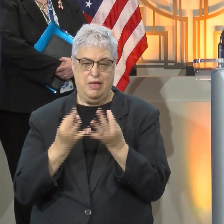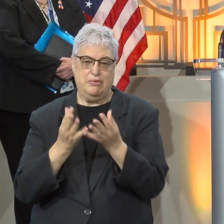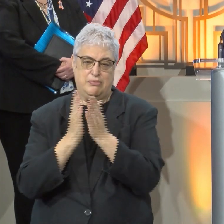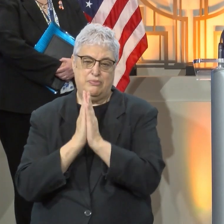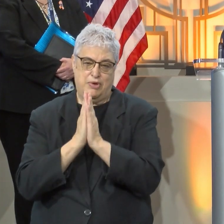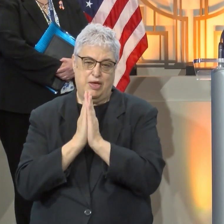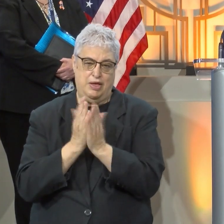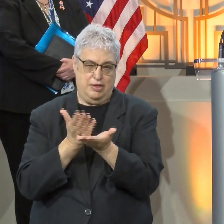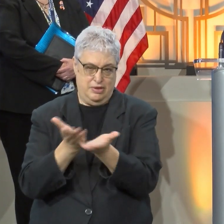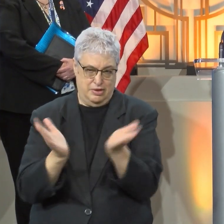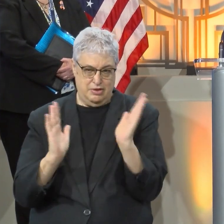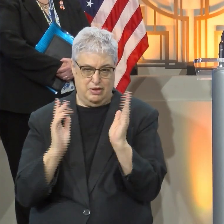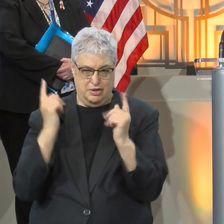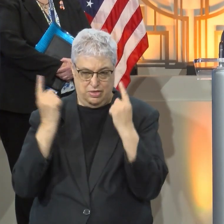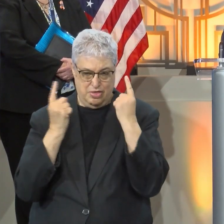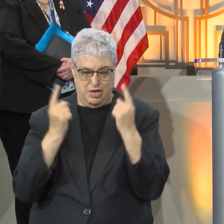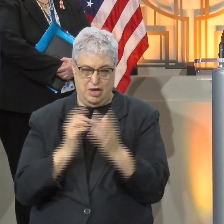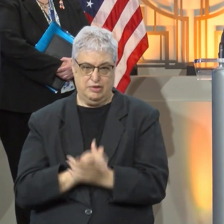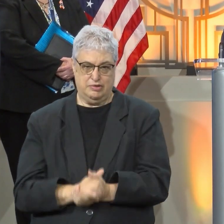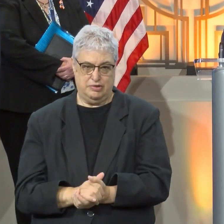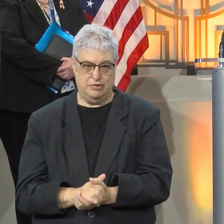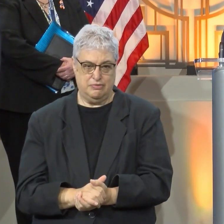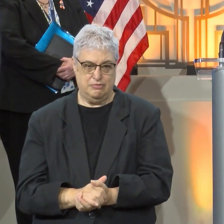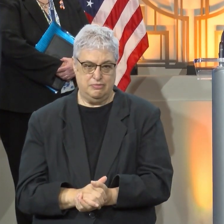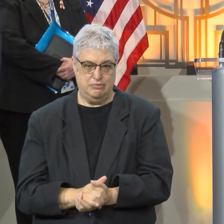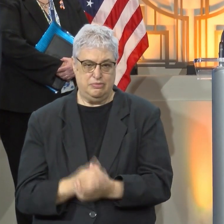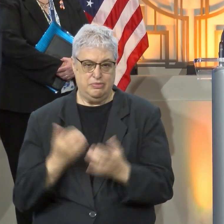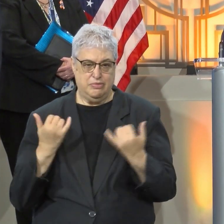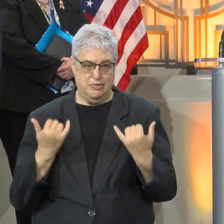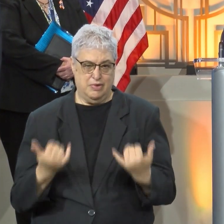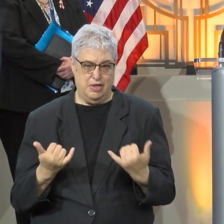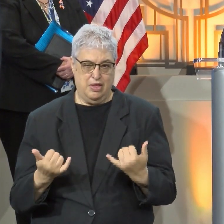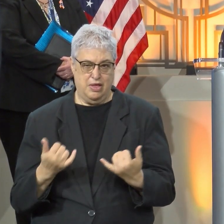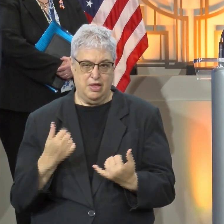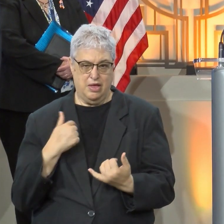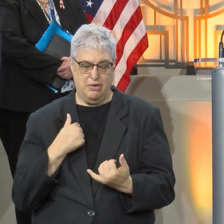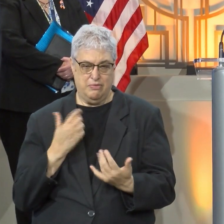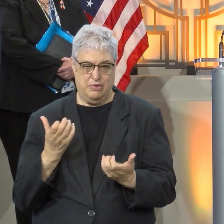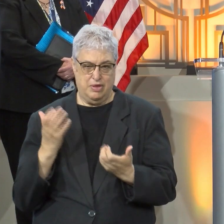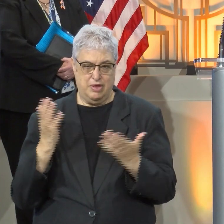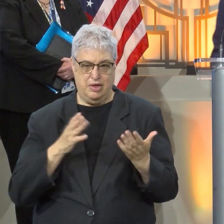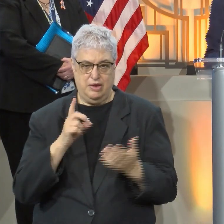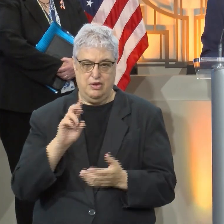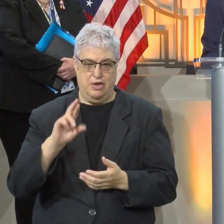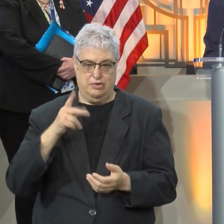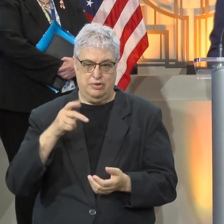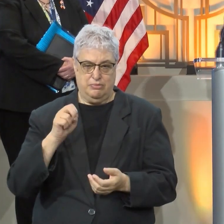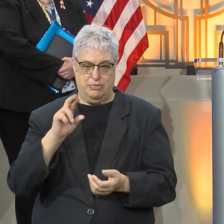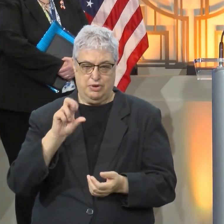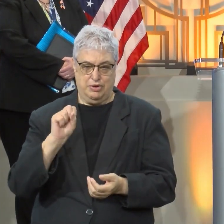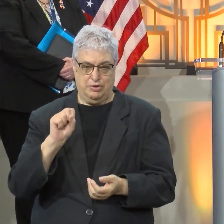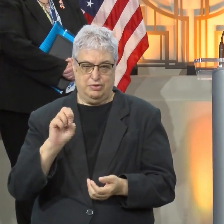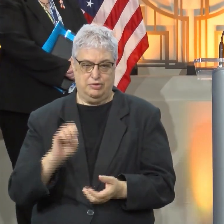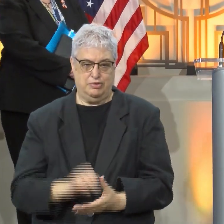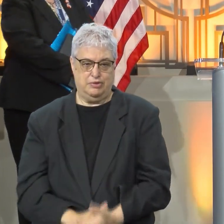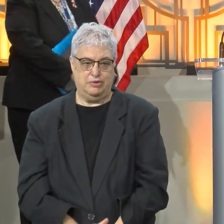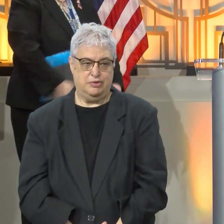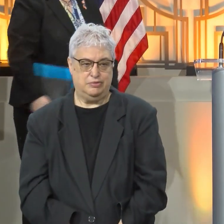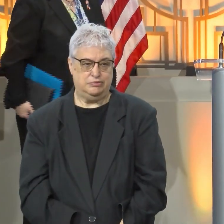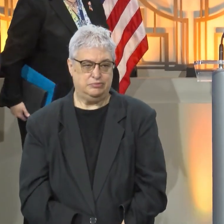up in our thoughts and prayers. And now at this point, let me bring on Dr. Peirce.